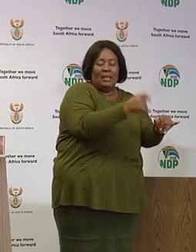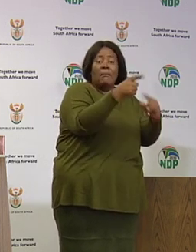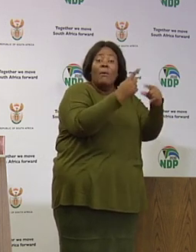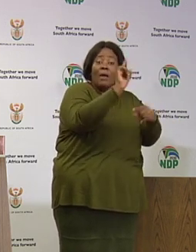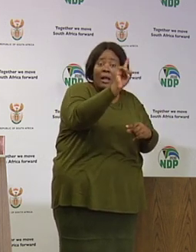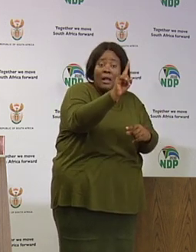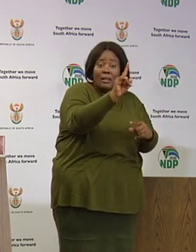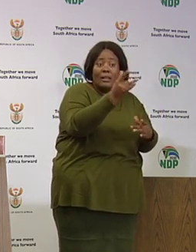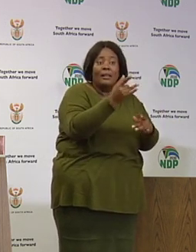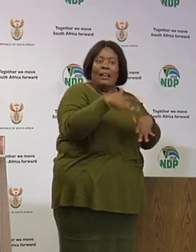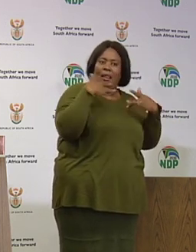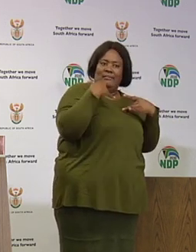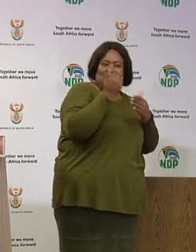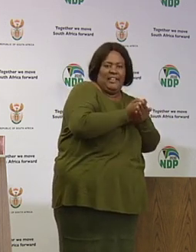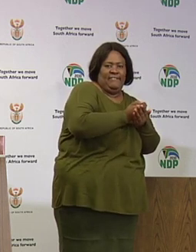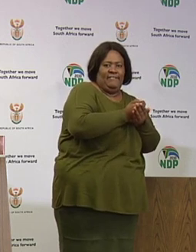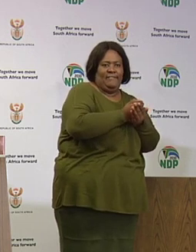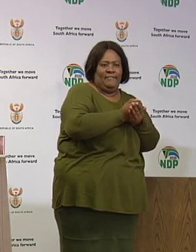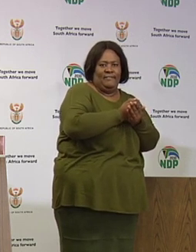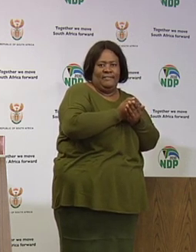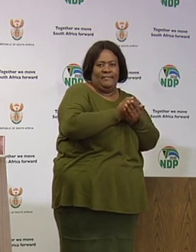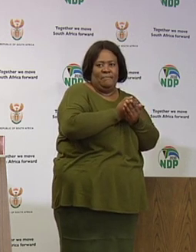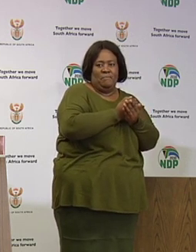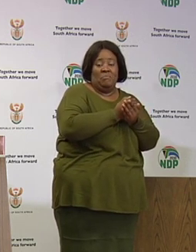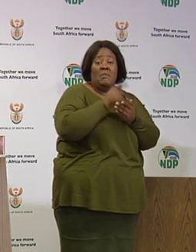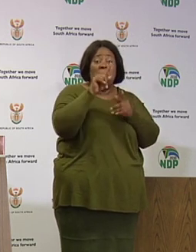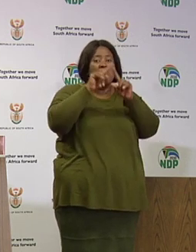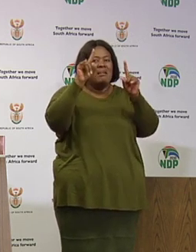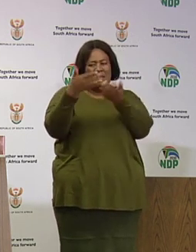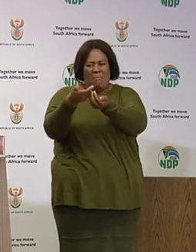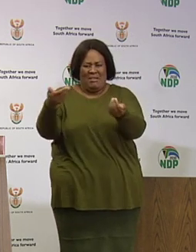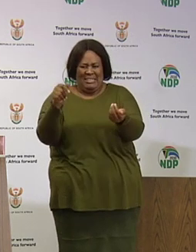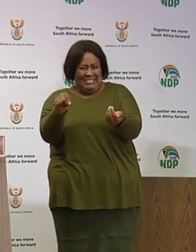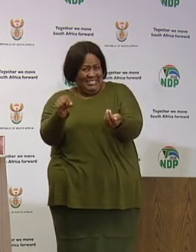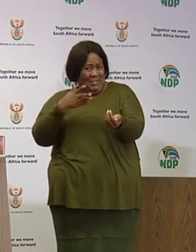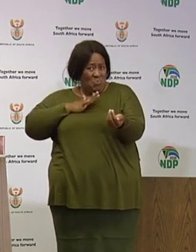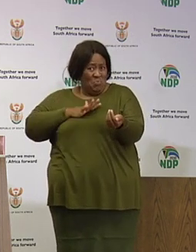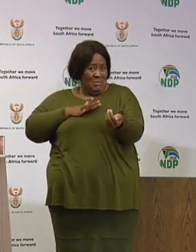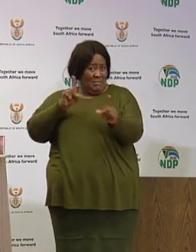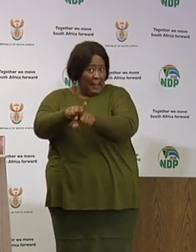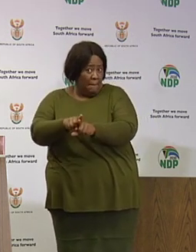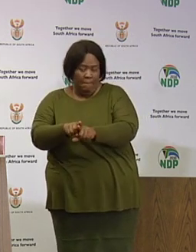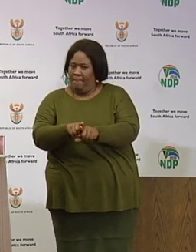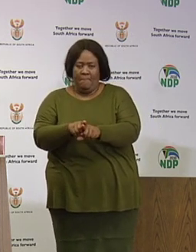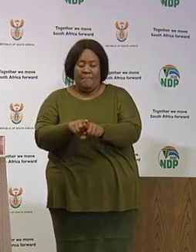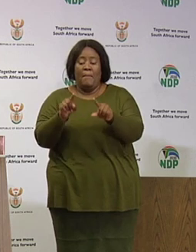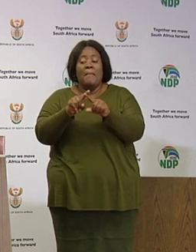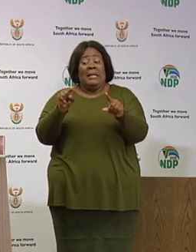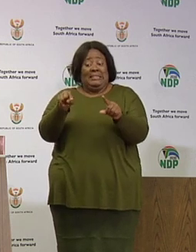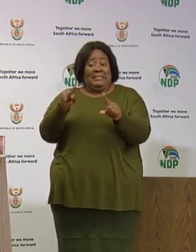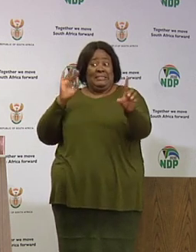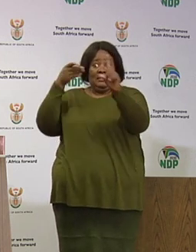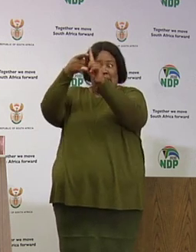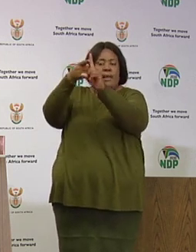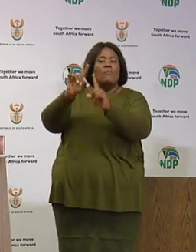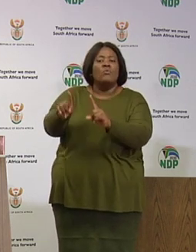saving lives. That was not the mission of apartheid. Apartheid's mission was to divide